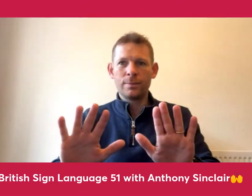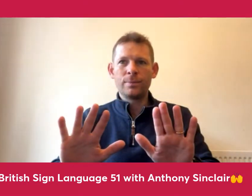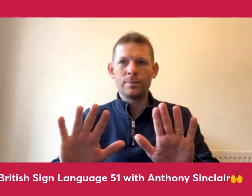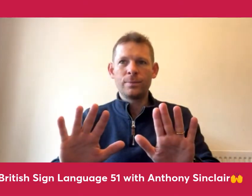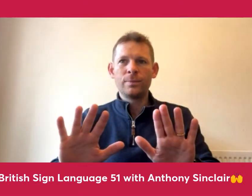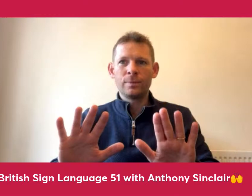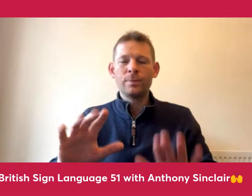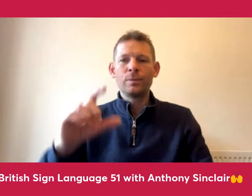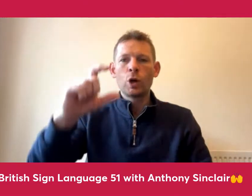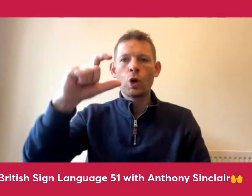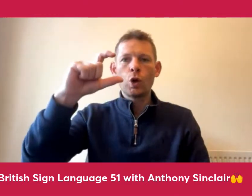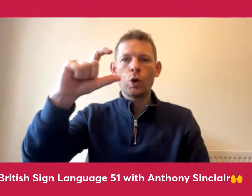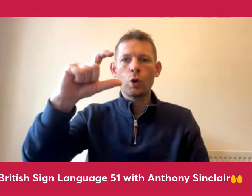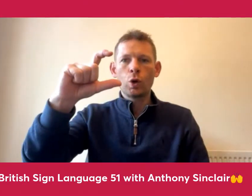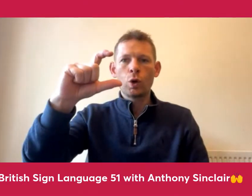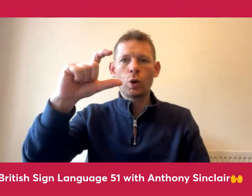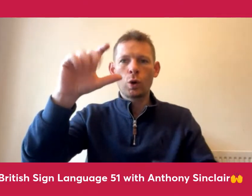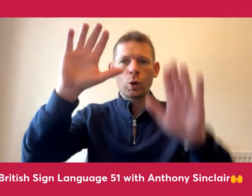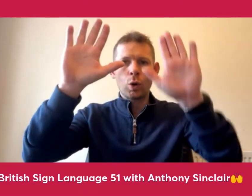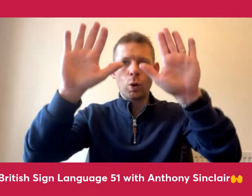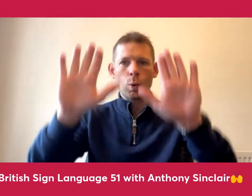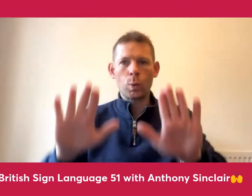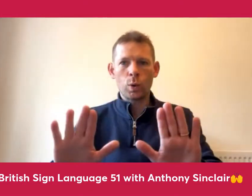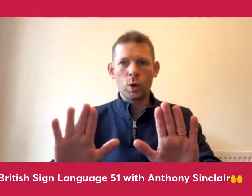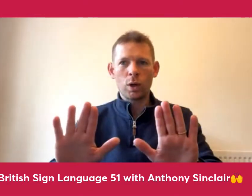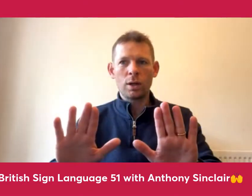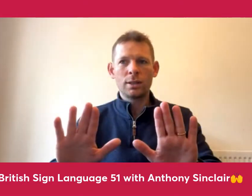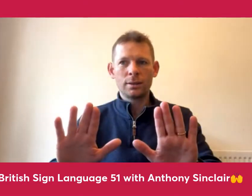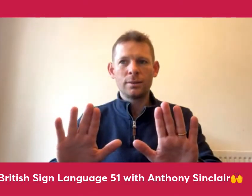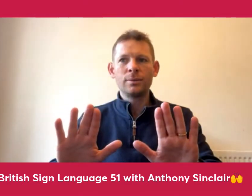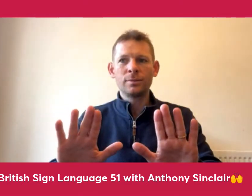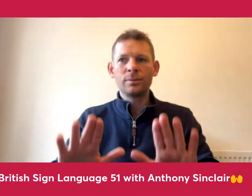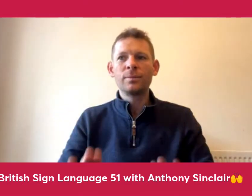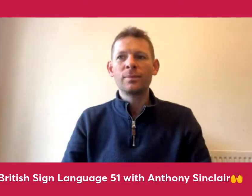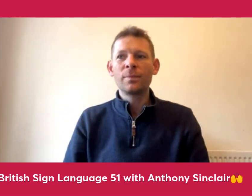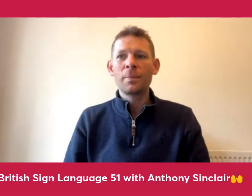wall. So Cornwall.